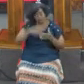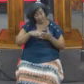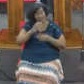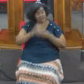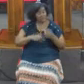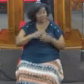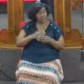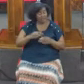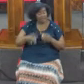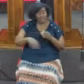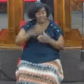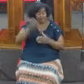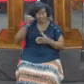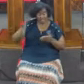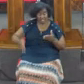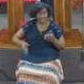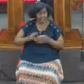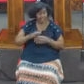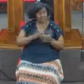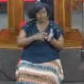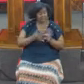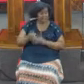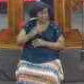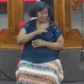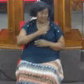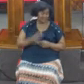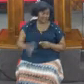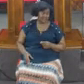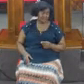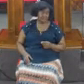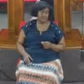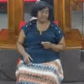world outside of Jesus.